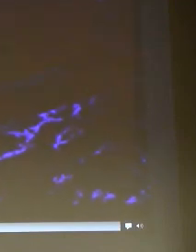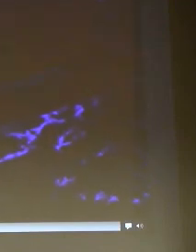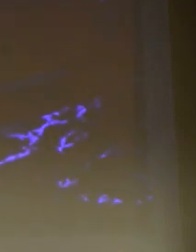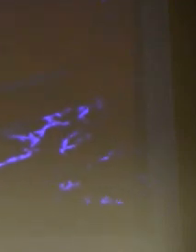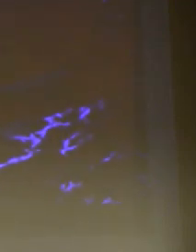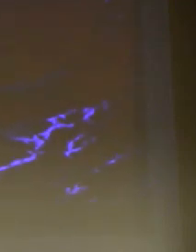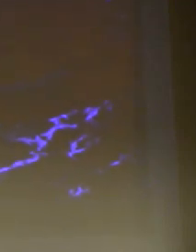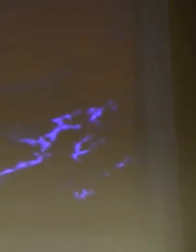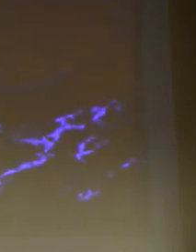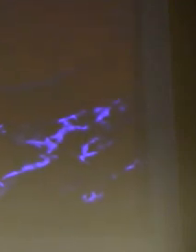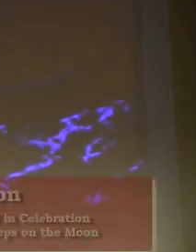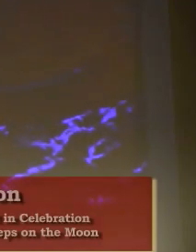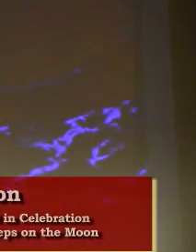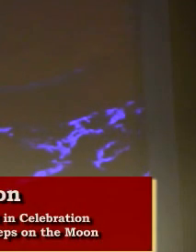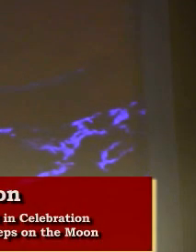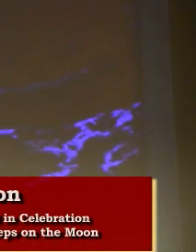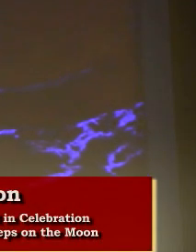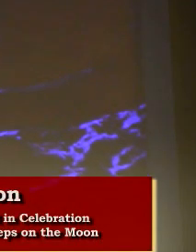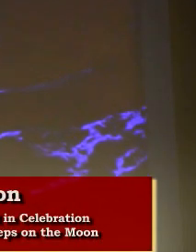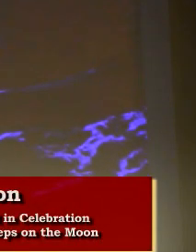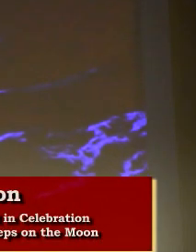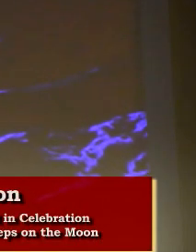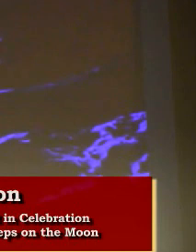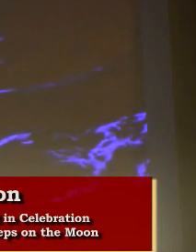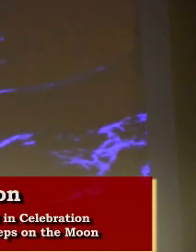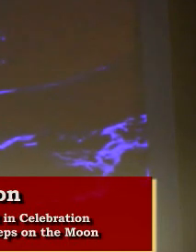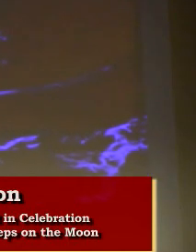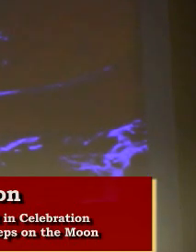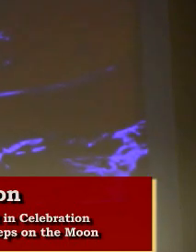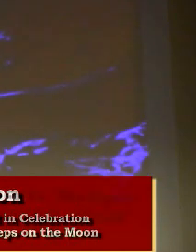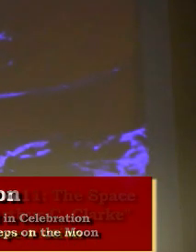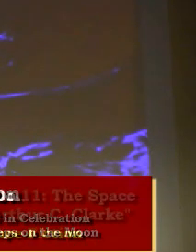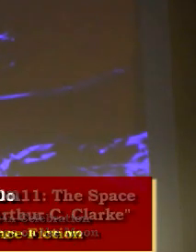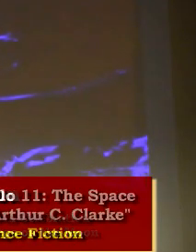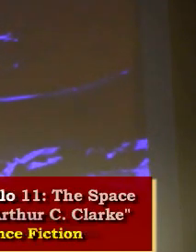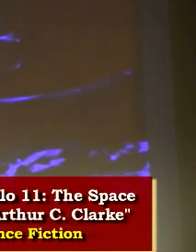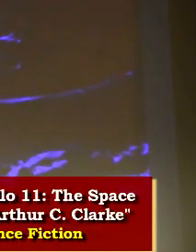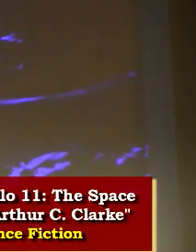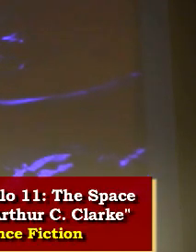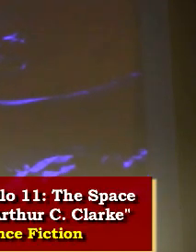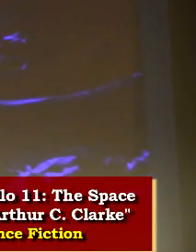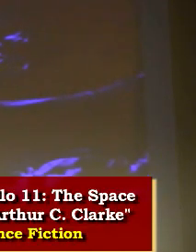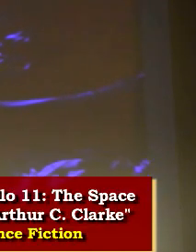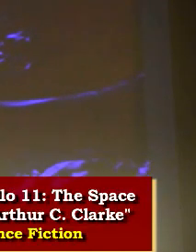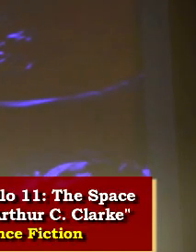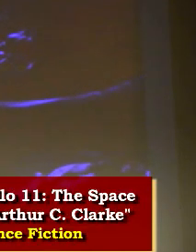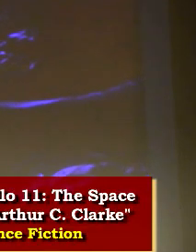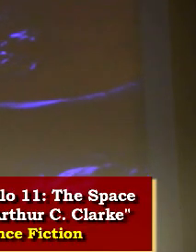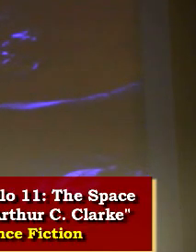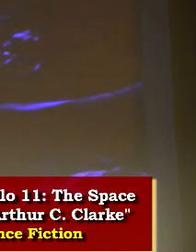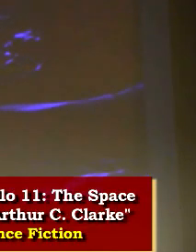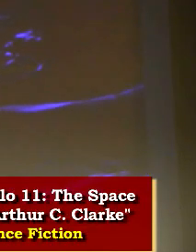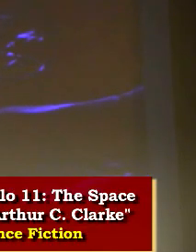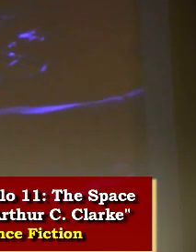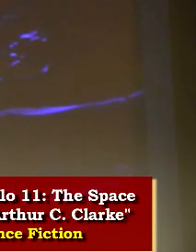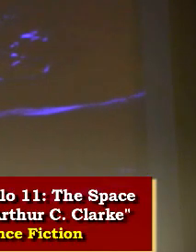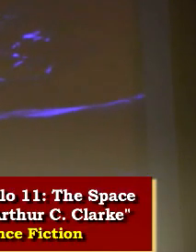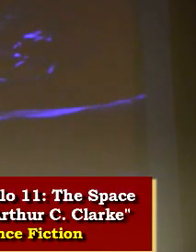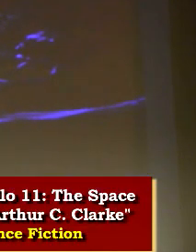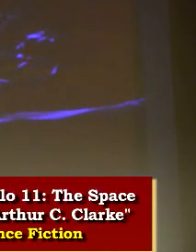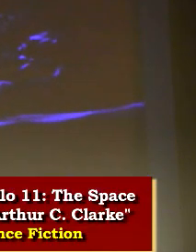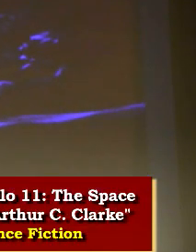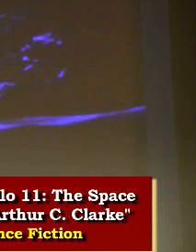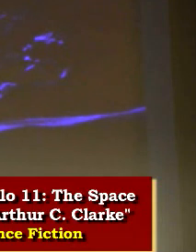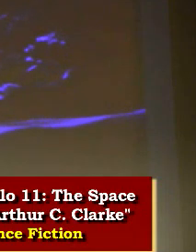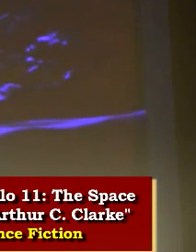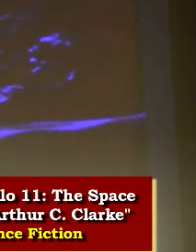Speed us along. We have another part of this Stargate sequence that seems like alien landscapes. And I won't spoil